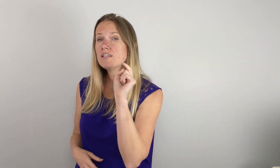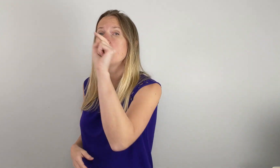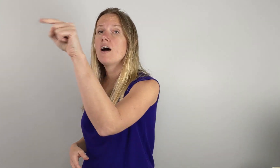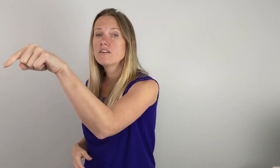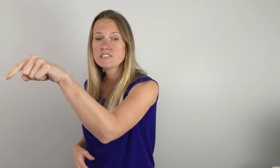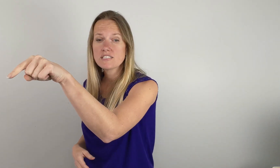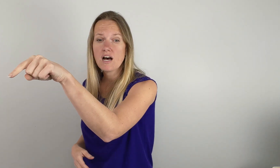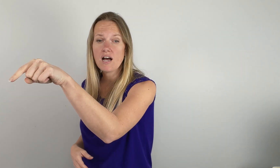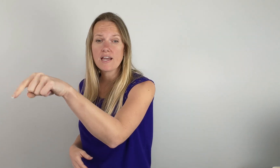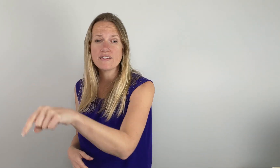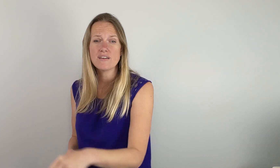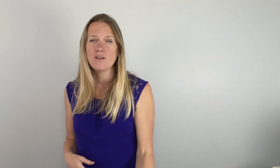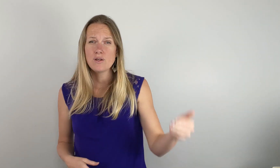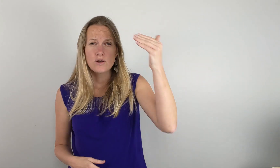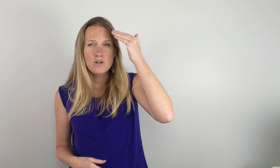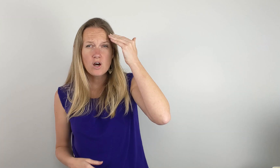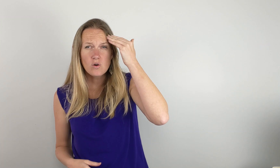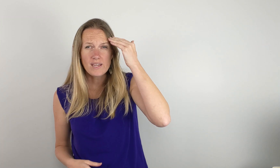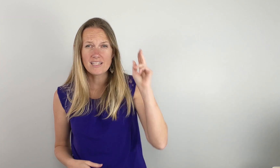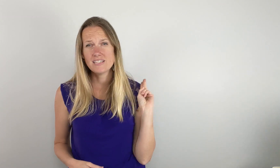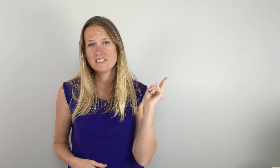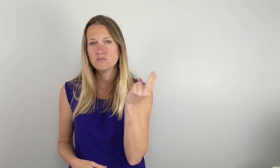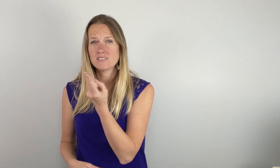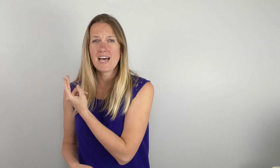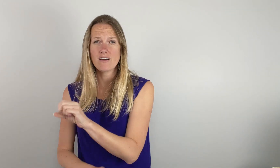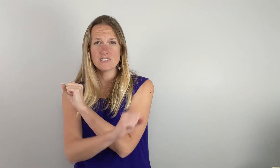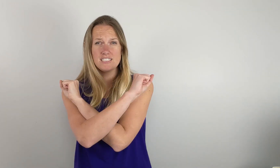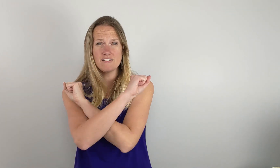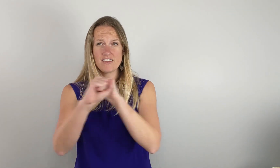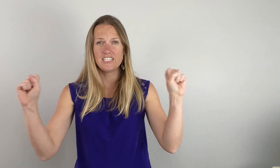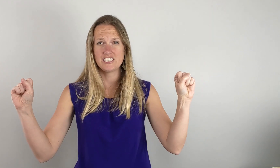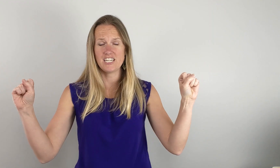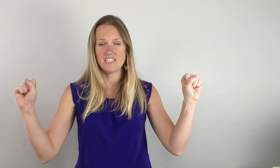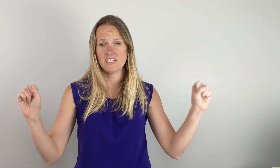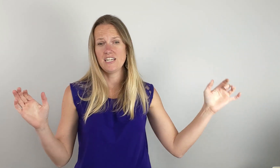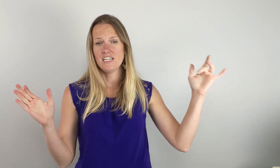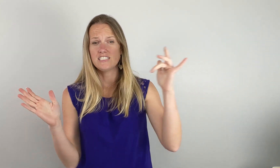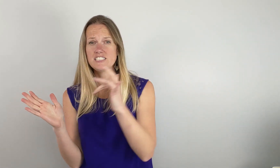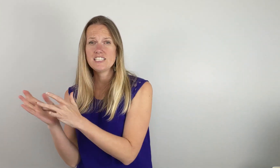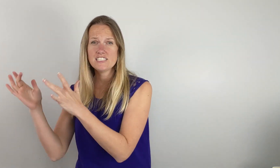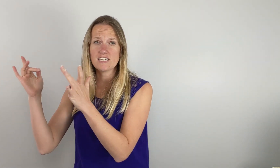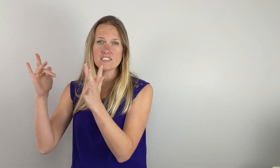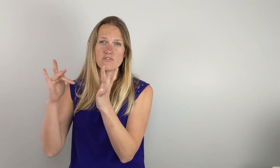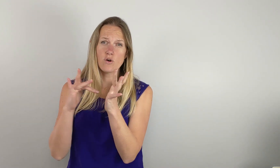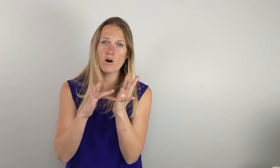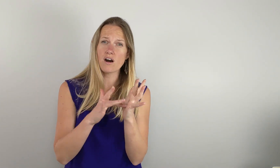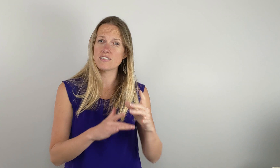the other side, knowing this was our salvation. Jesus, for our